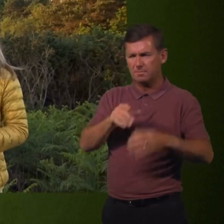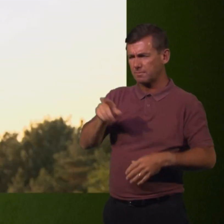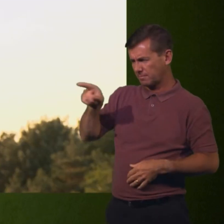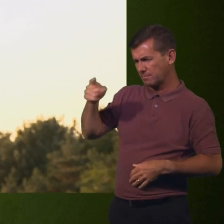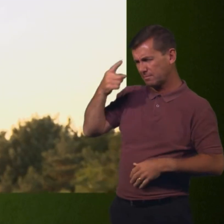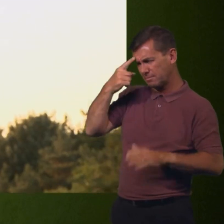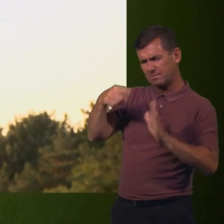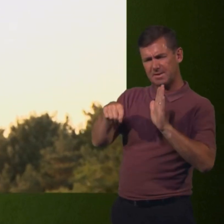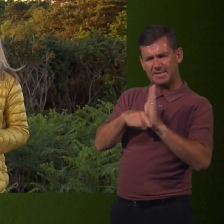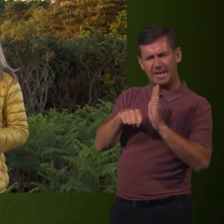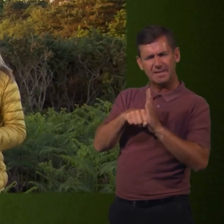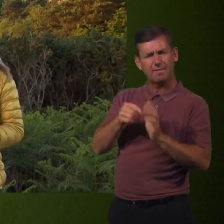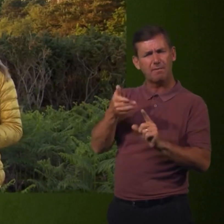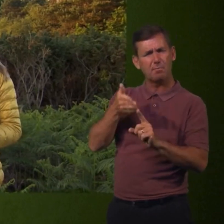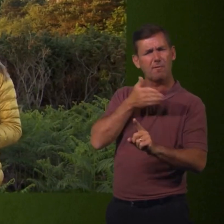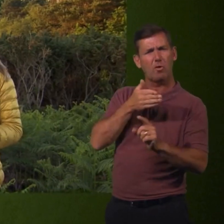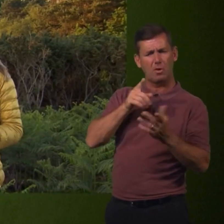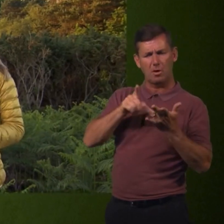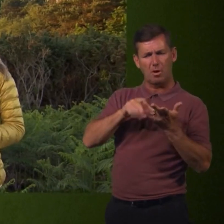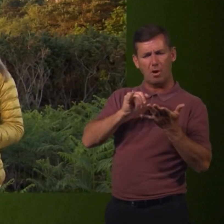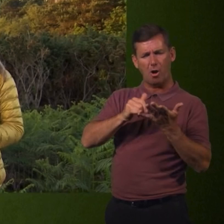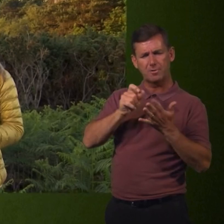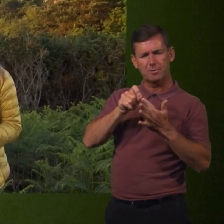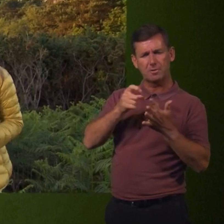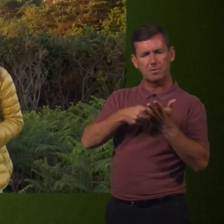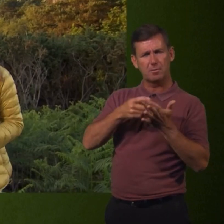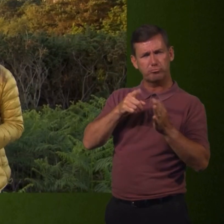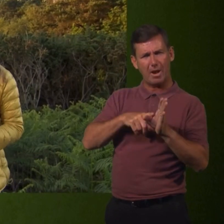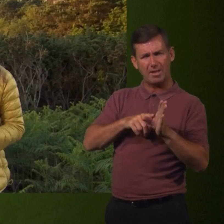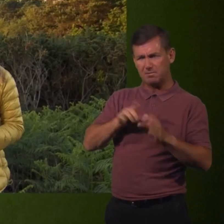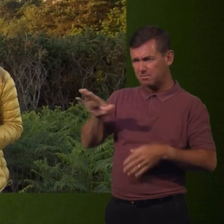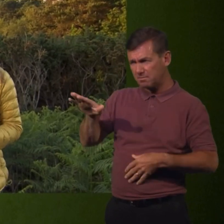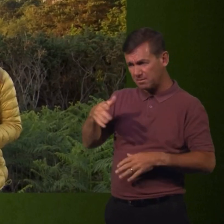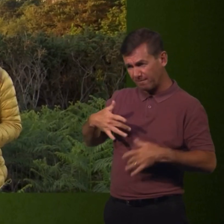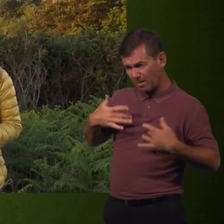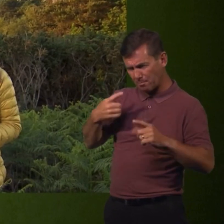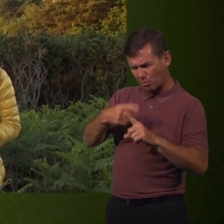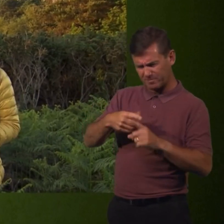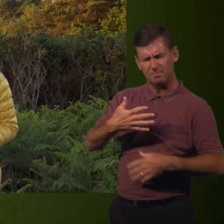osprey. I'm feeling positive. I'm feeling positive. Positive for the blackbirds? Yeah, because I think the jay's full.